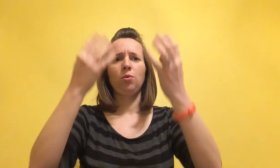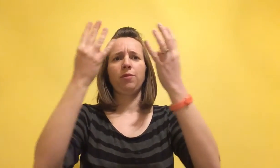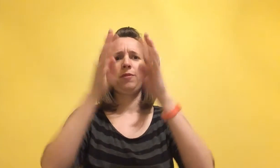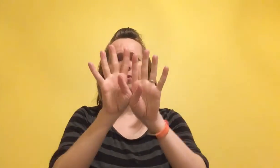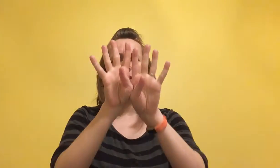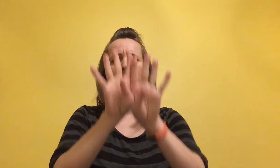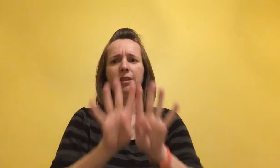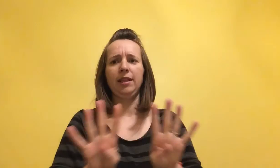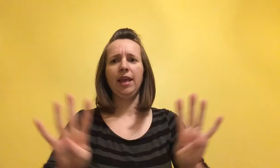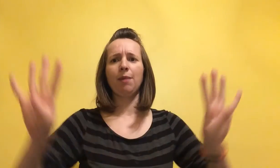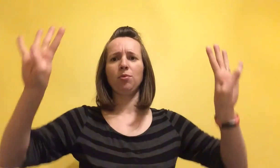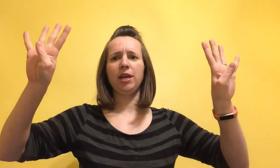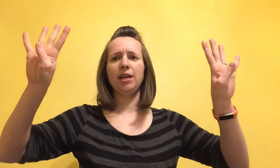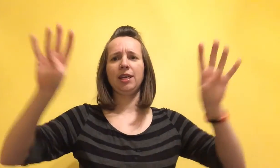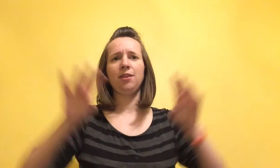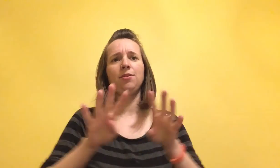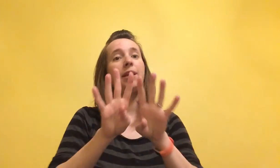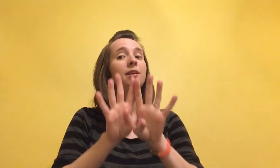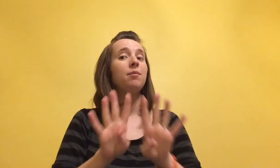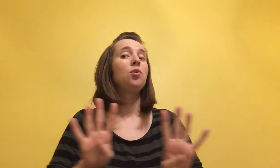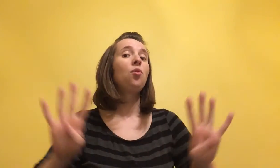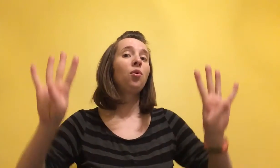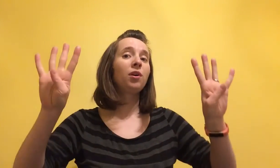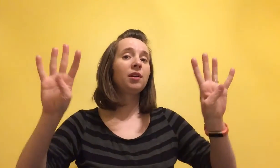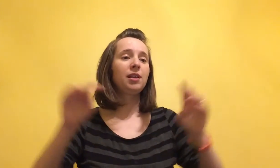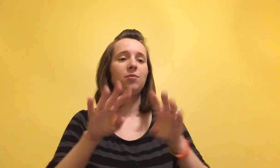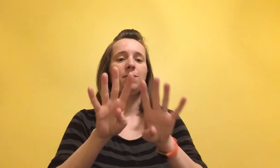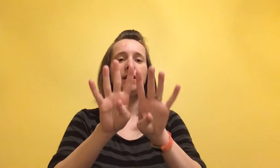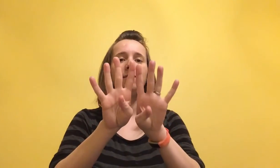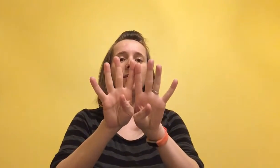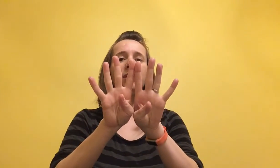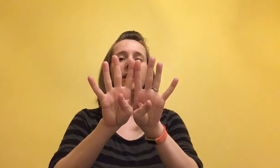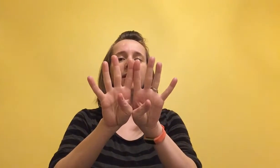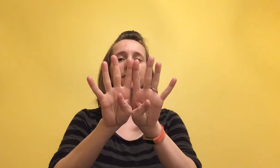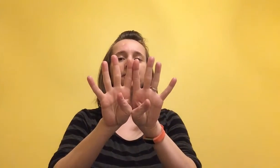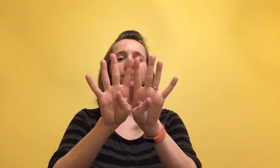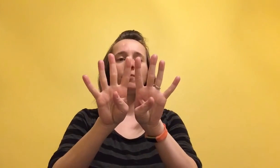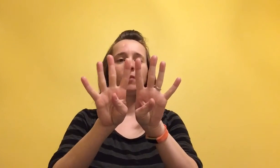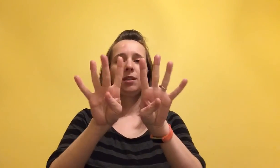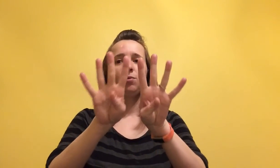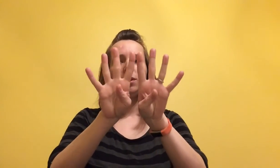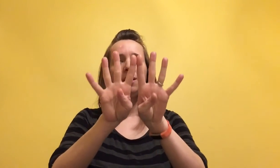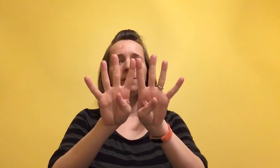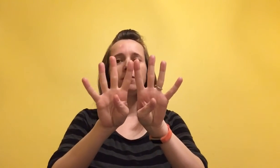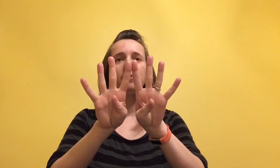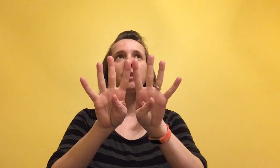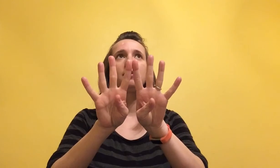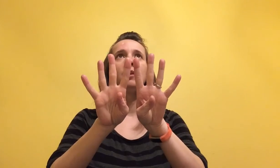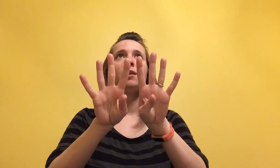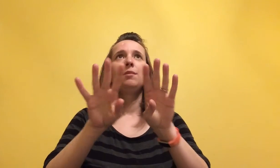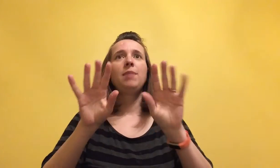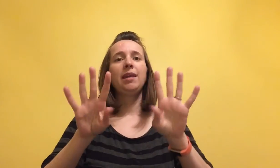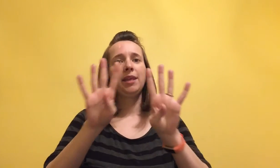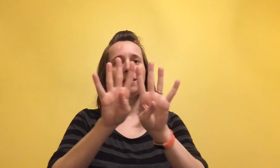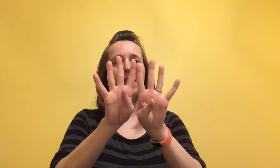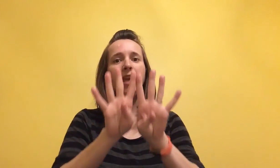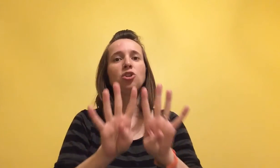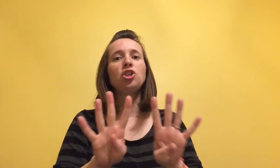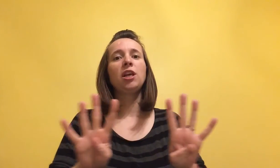if it was an elaborated candle like a menorah, it would be very you would kind of like make like the hand